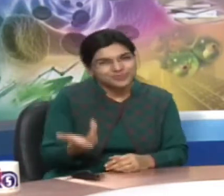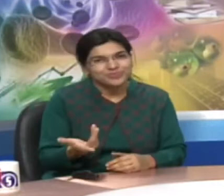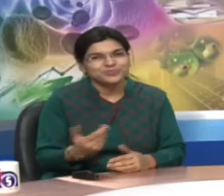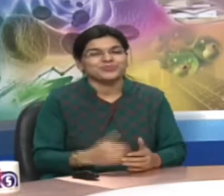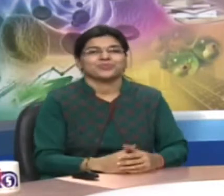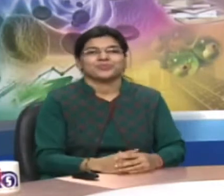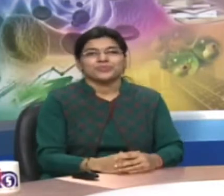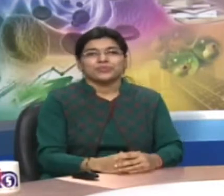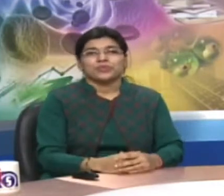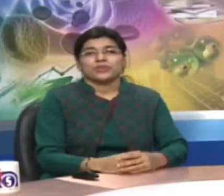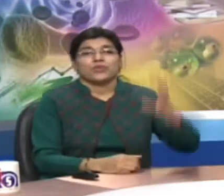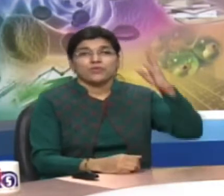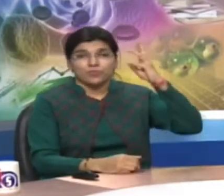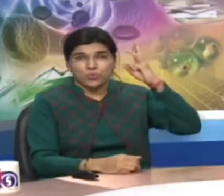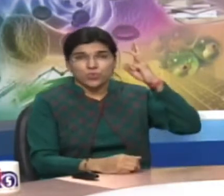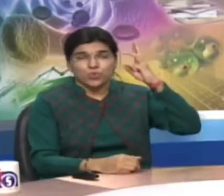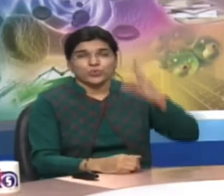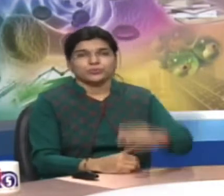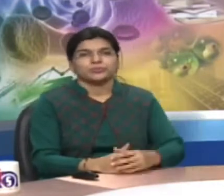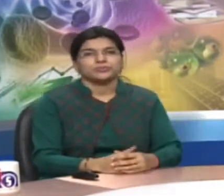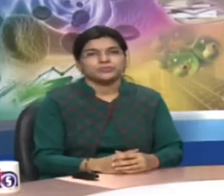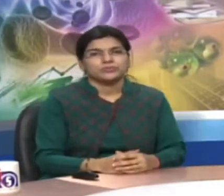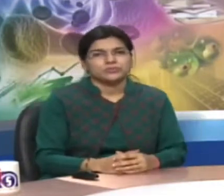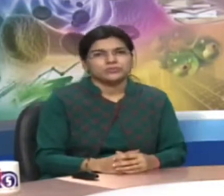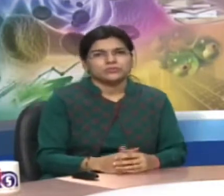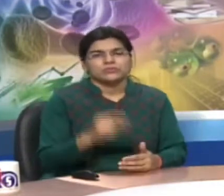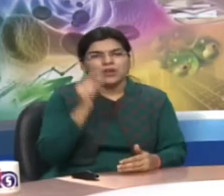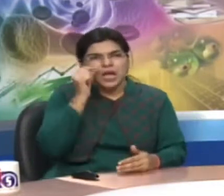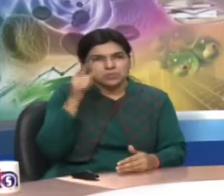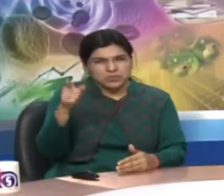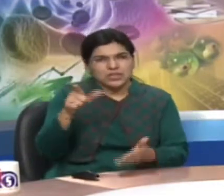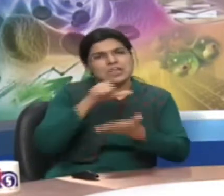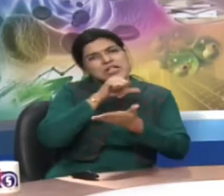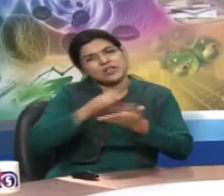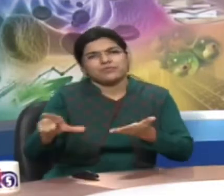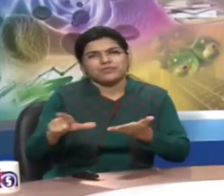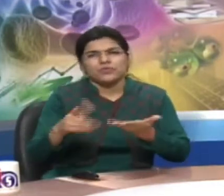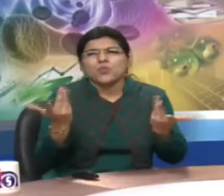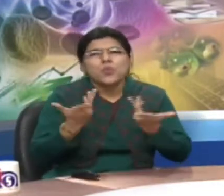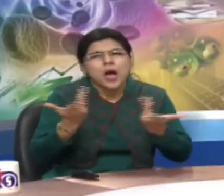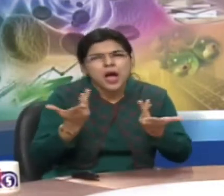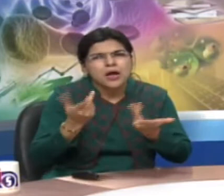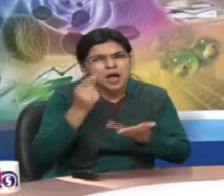sharing the expenses, could be different reasons. Fourth example is, why did he leave?